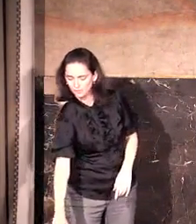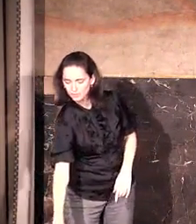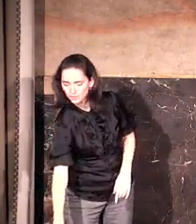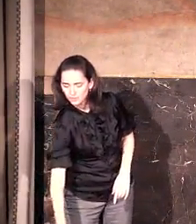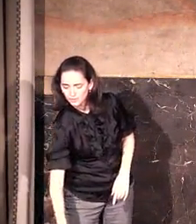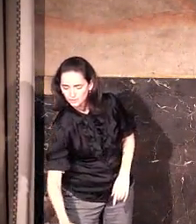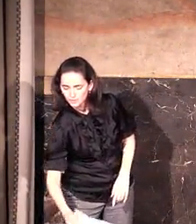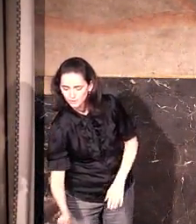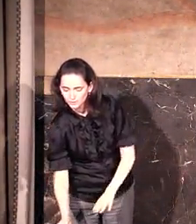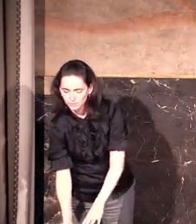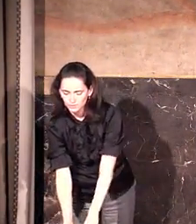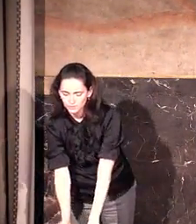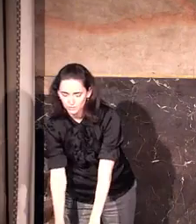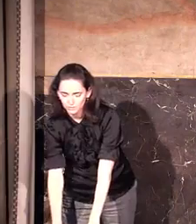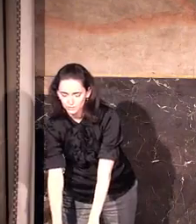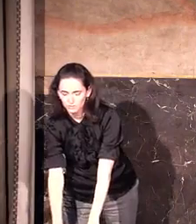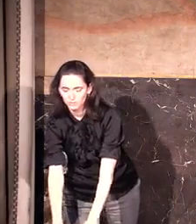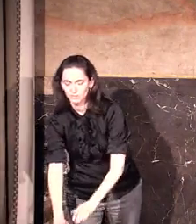Thank you, sir.